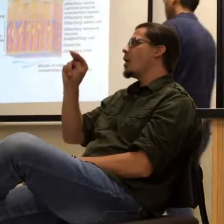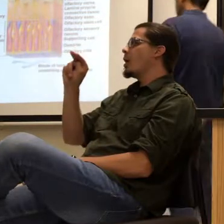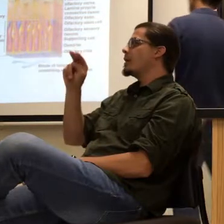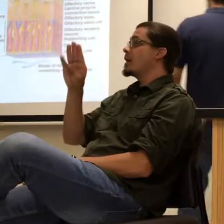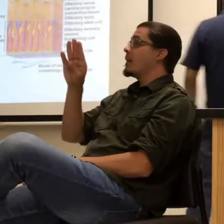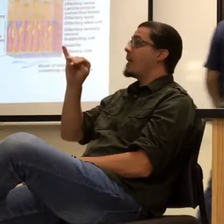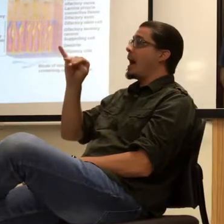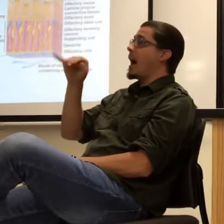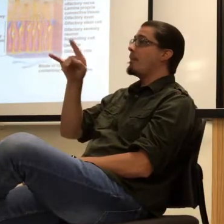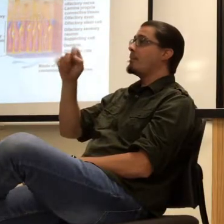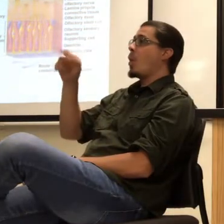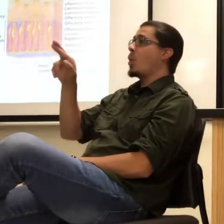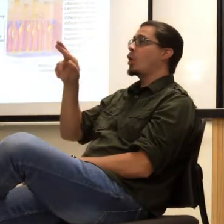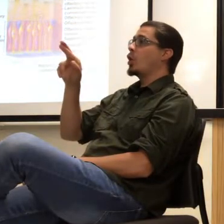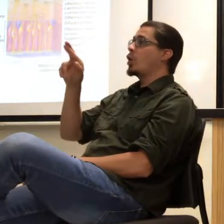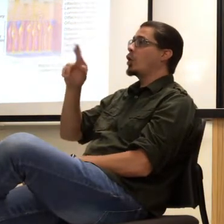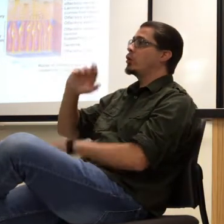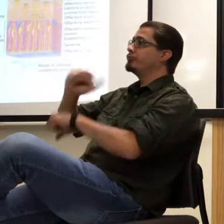design.